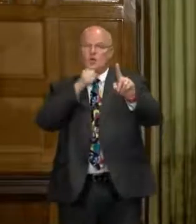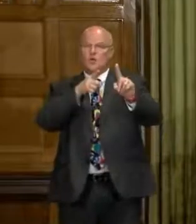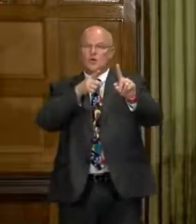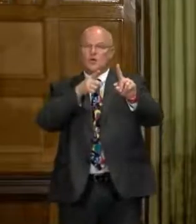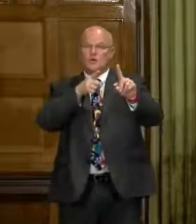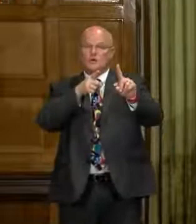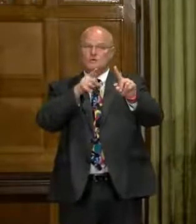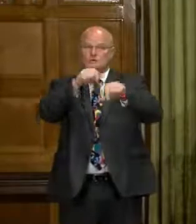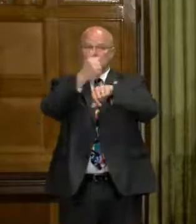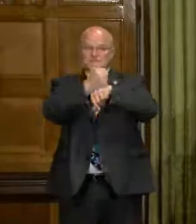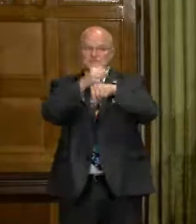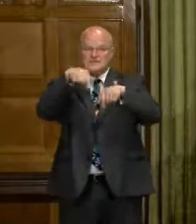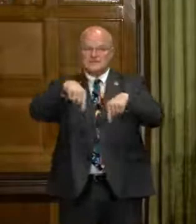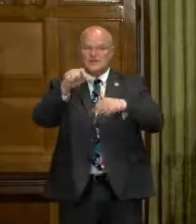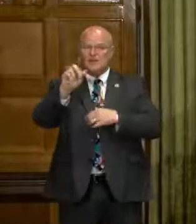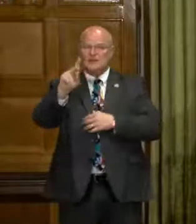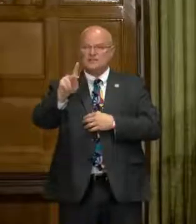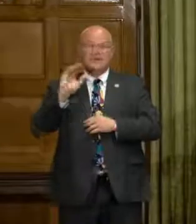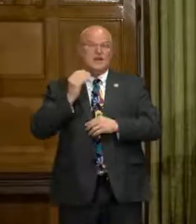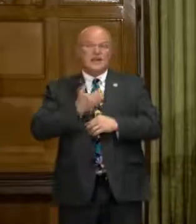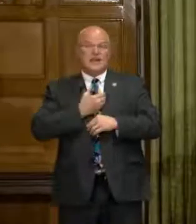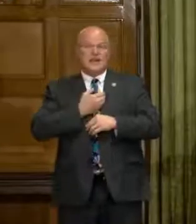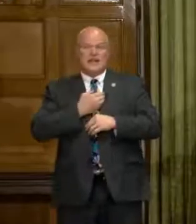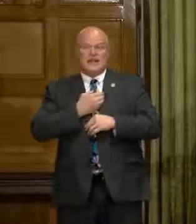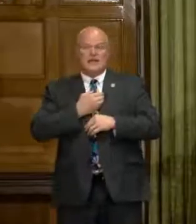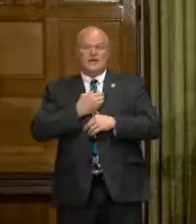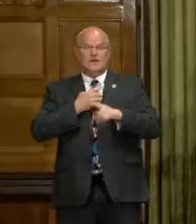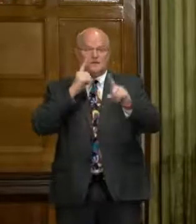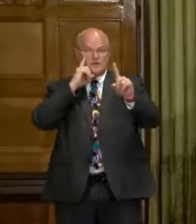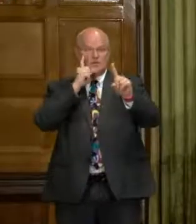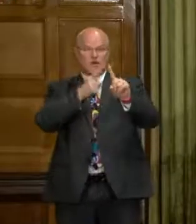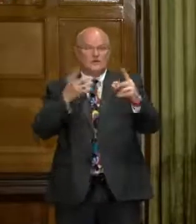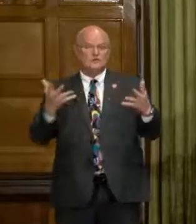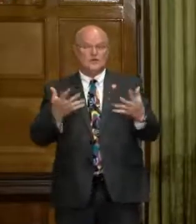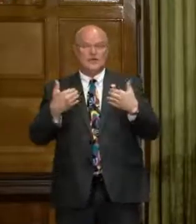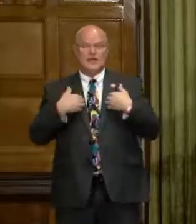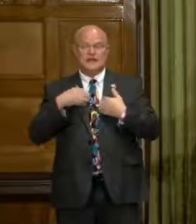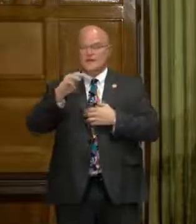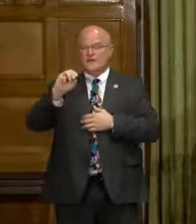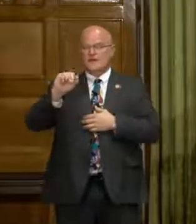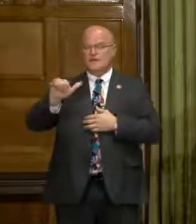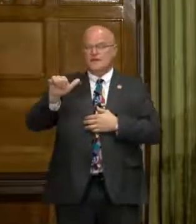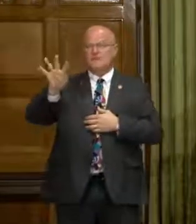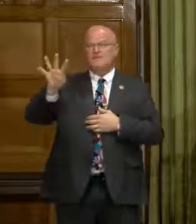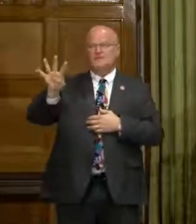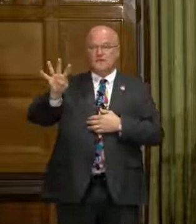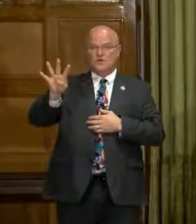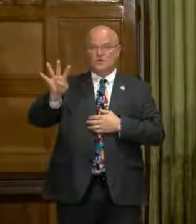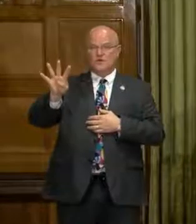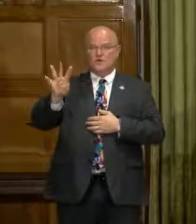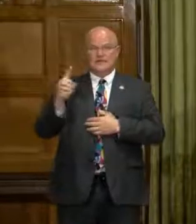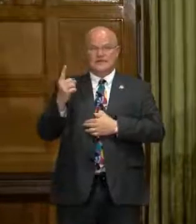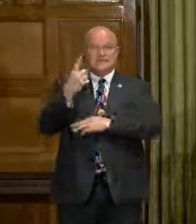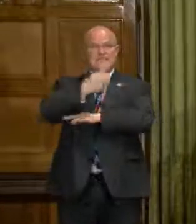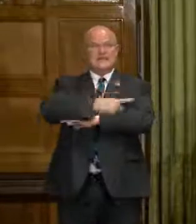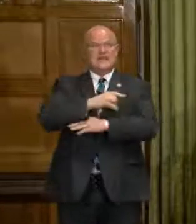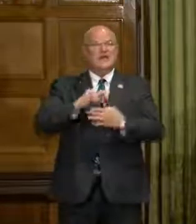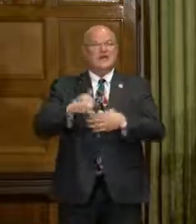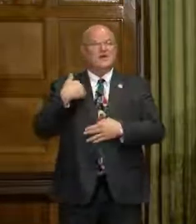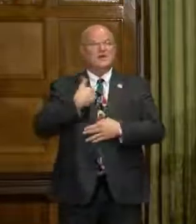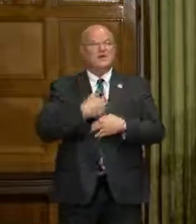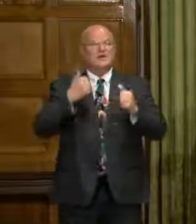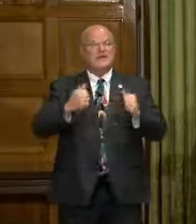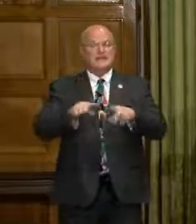in Arkansas, and that our objective is to have May 4th as the date that we